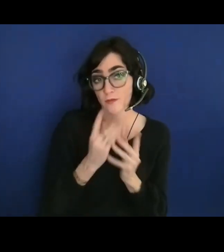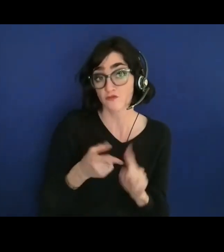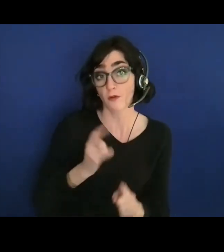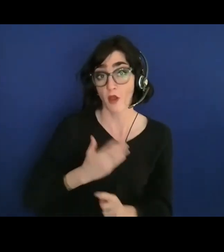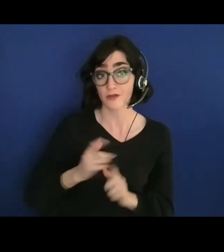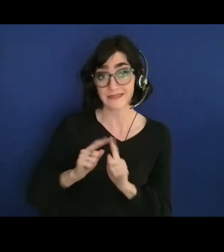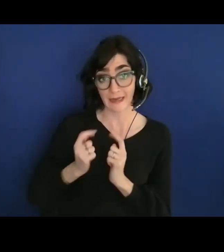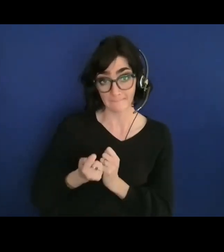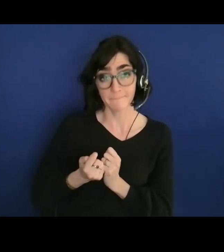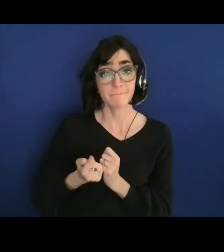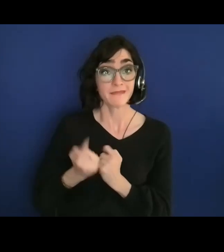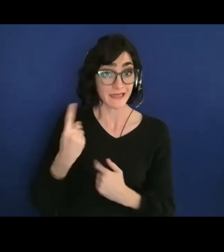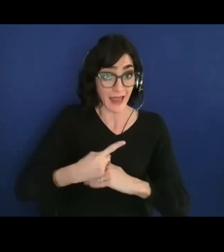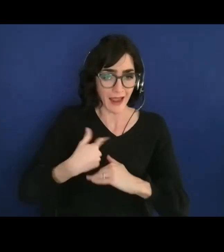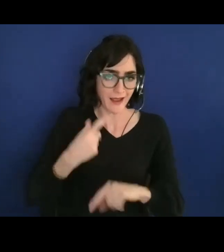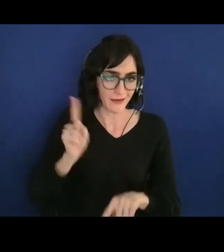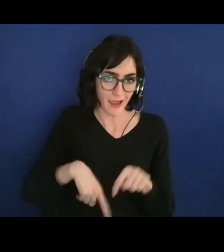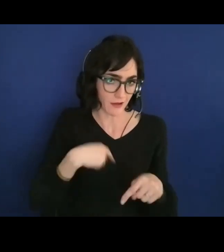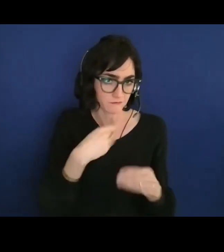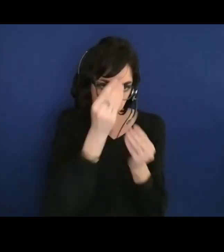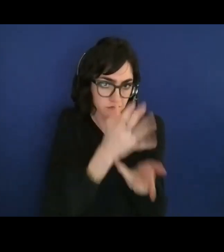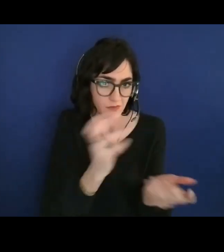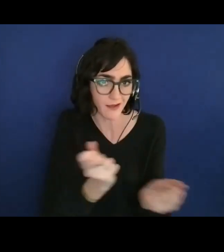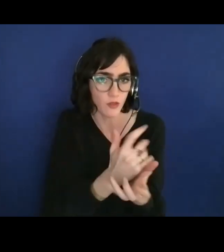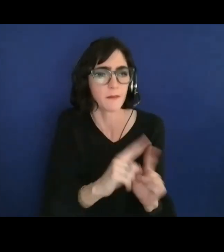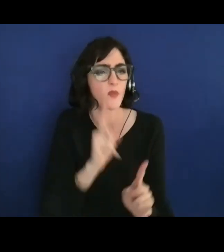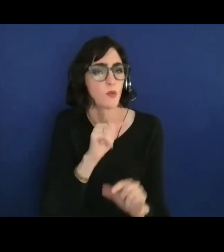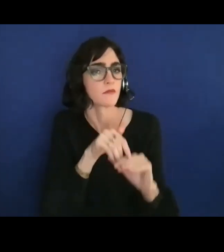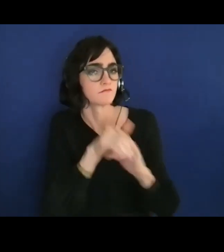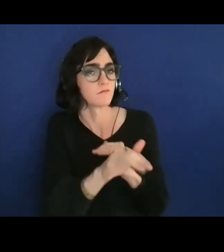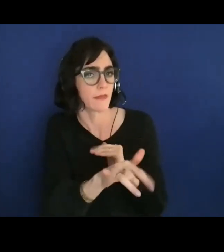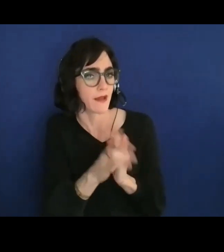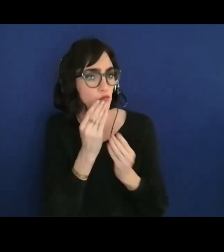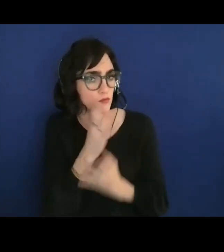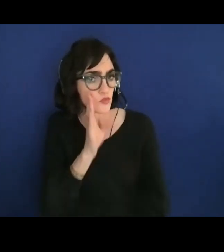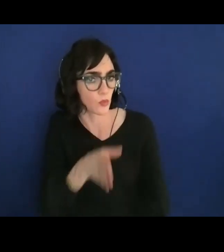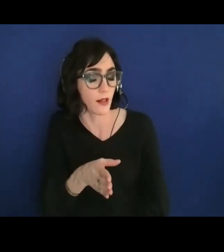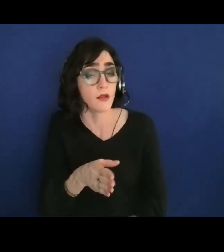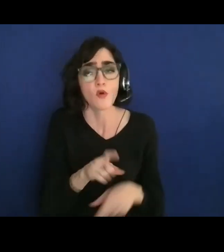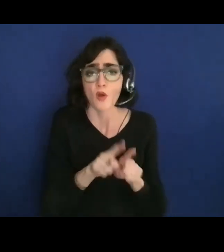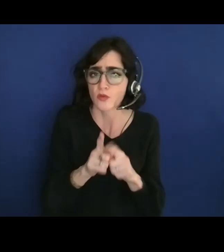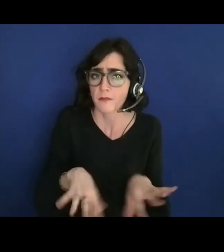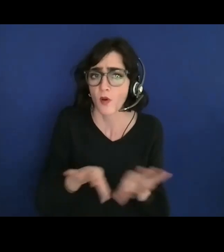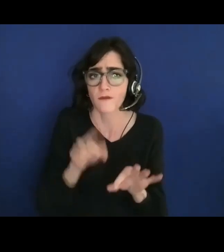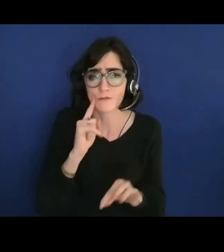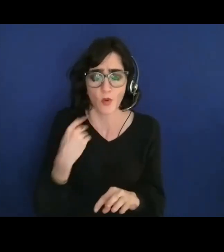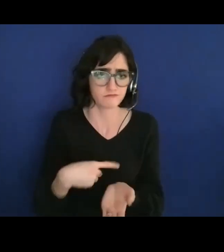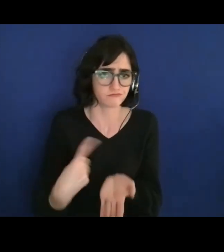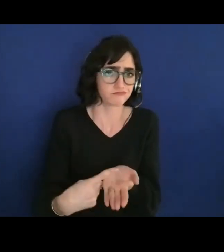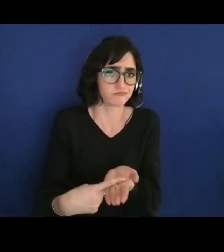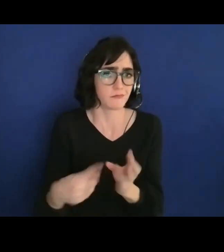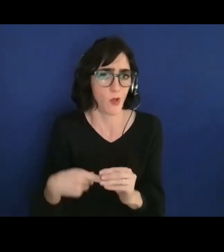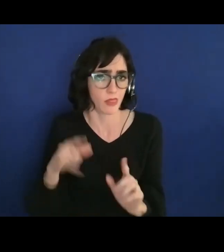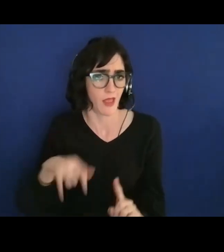you exactly today, but we will get it for you. But I do think it's worthy, right, that we had this conversation. It's so hard to collect